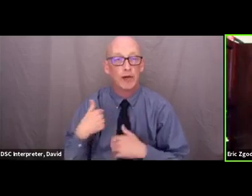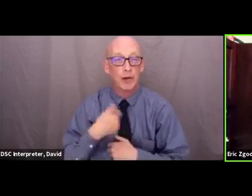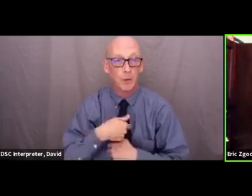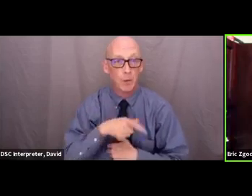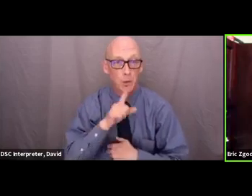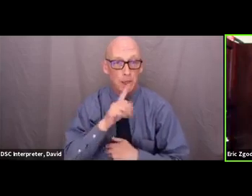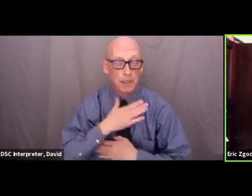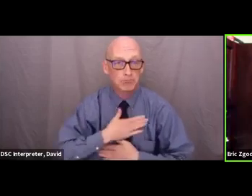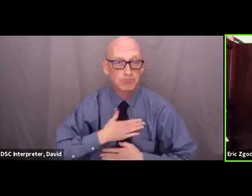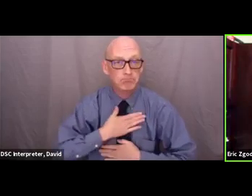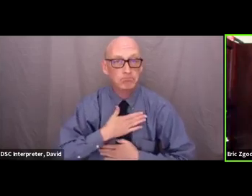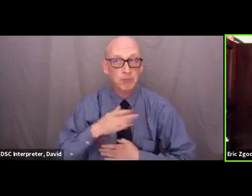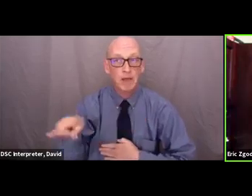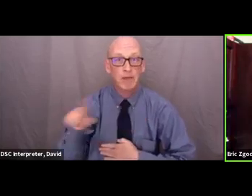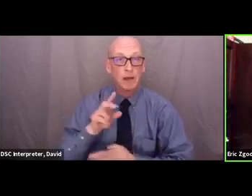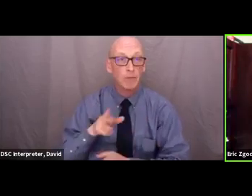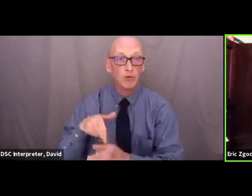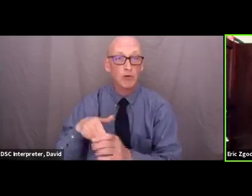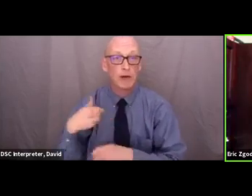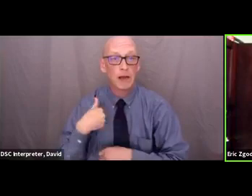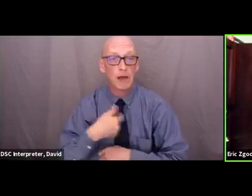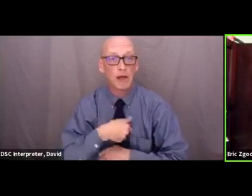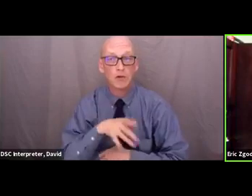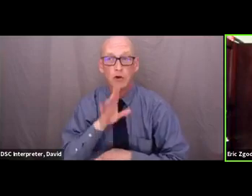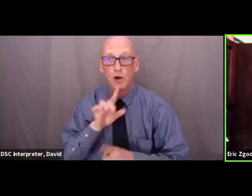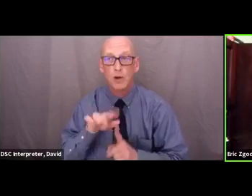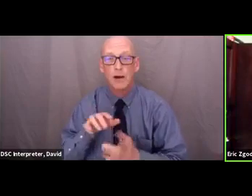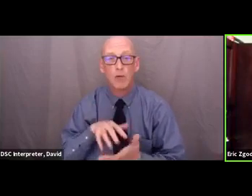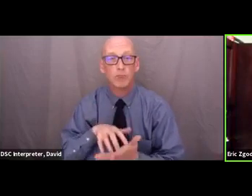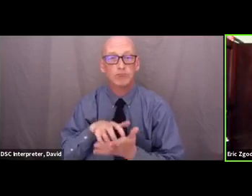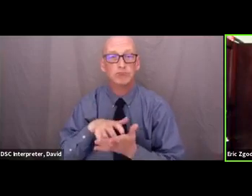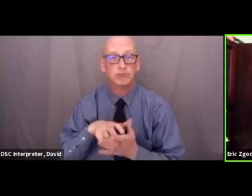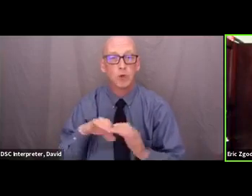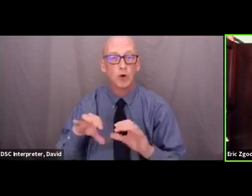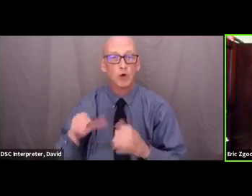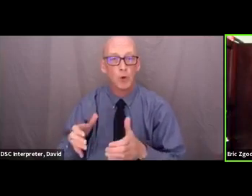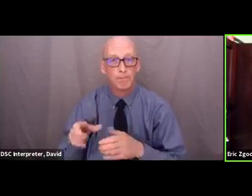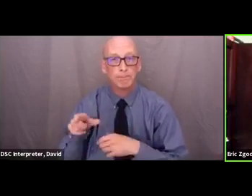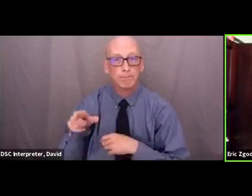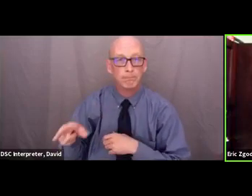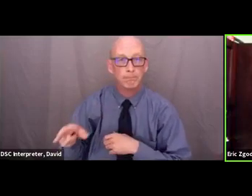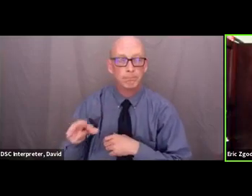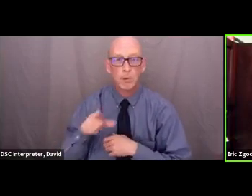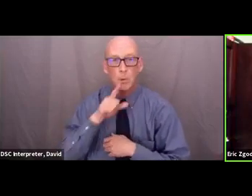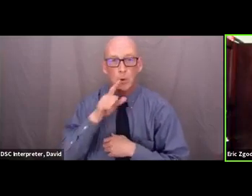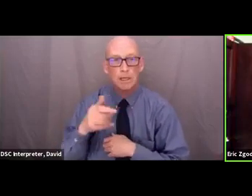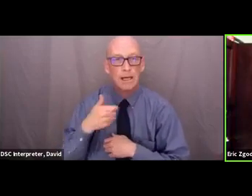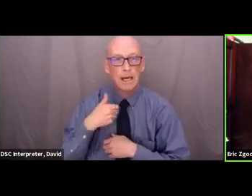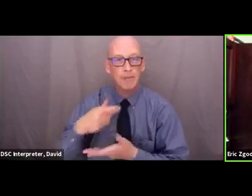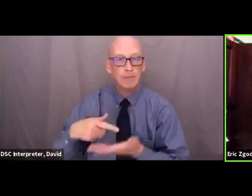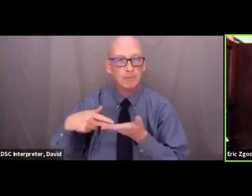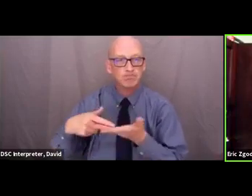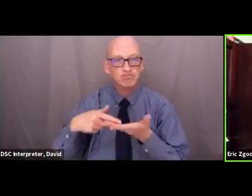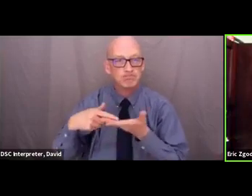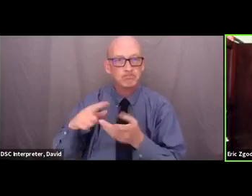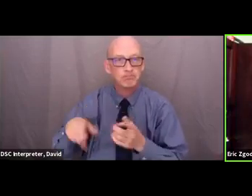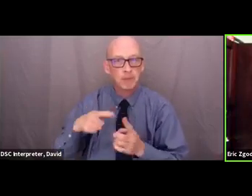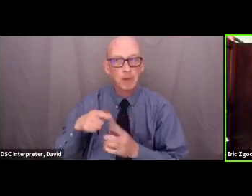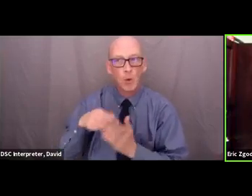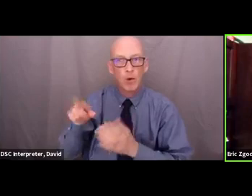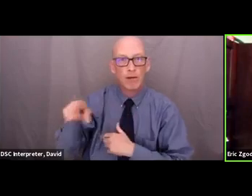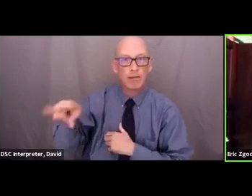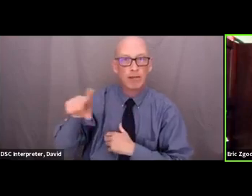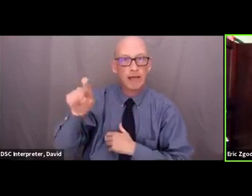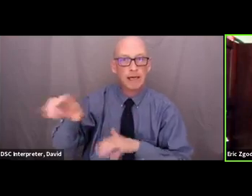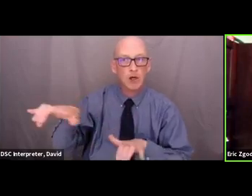coming on and talking about this vulnerable population and really getting the discussion going about what they need to do and